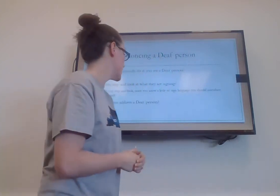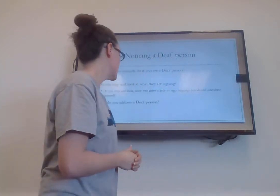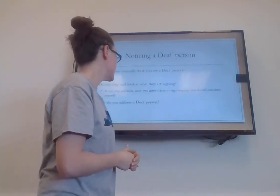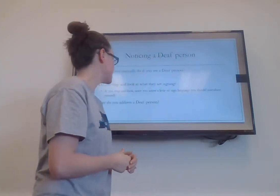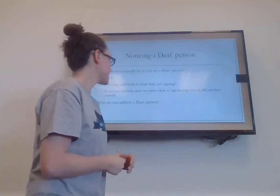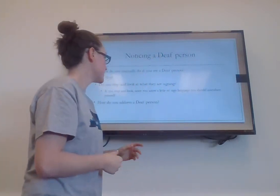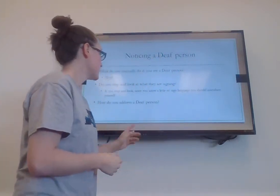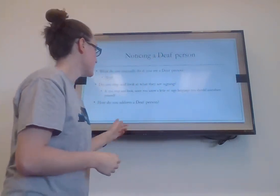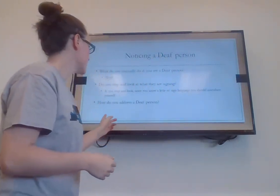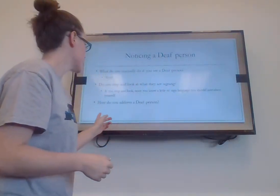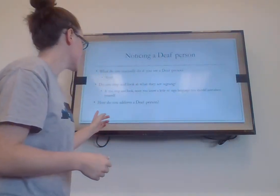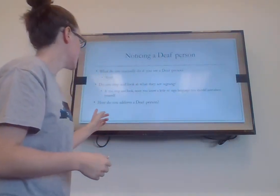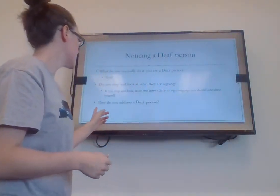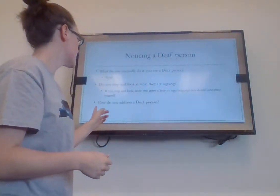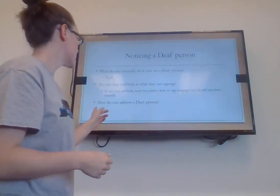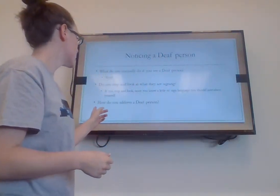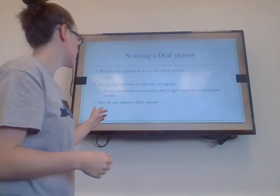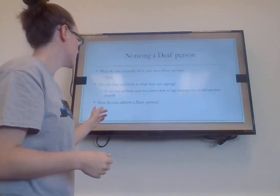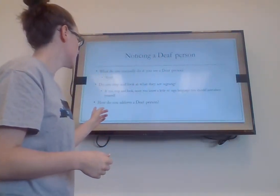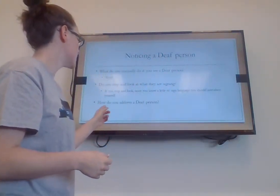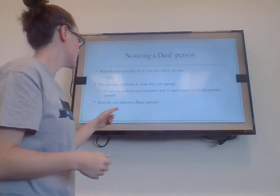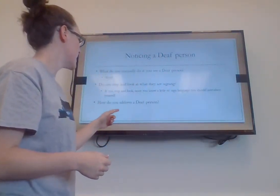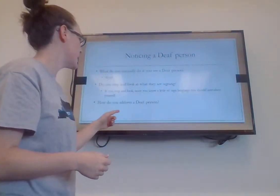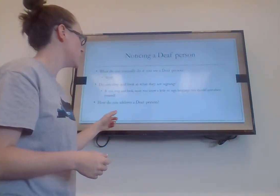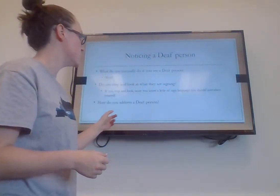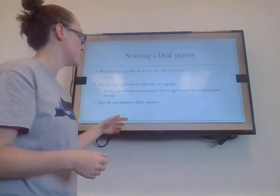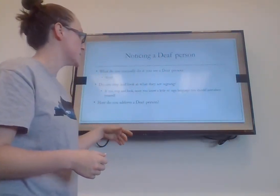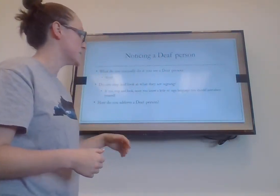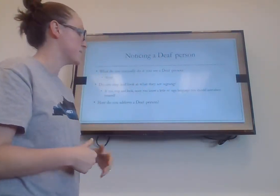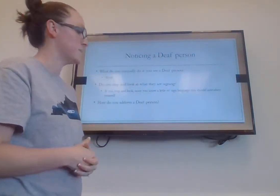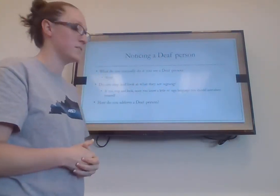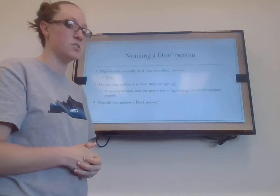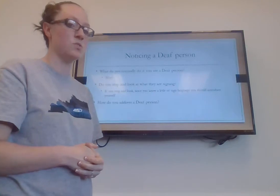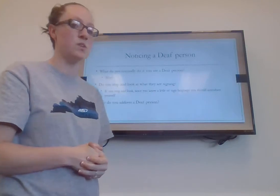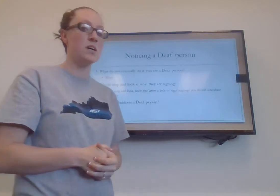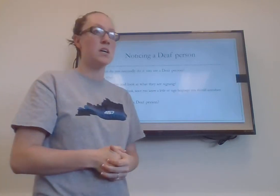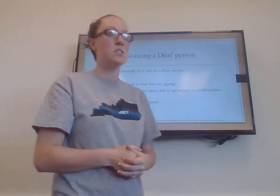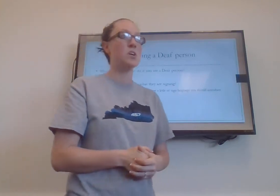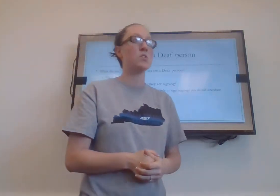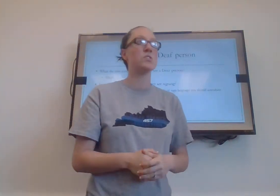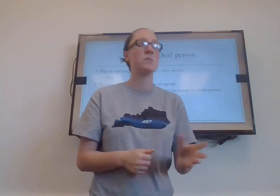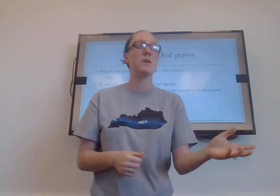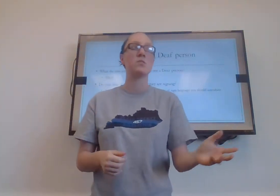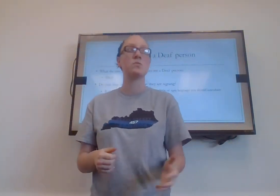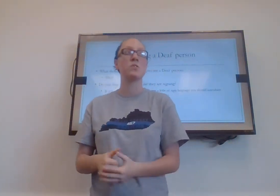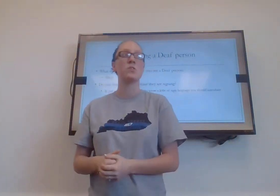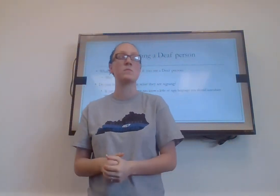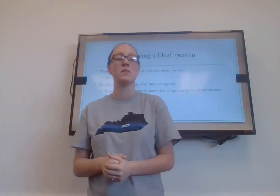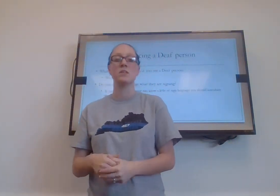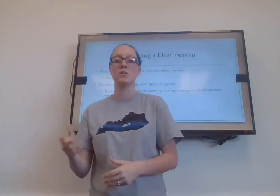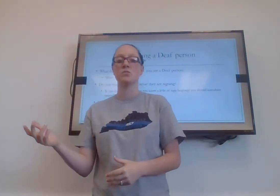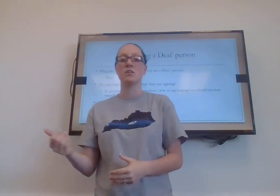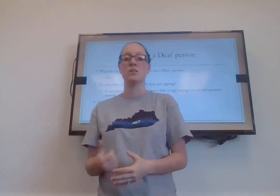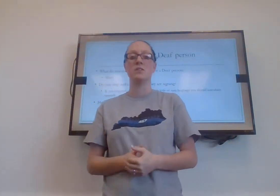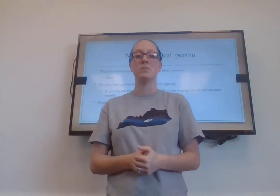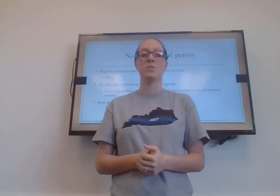So also, how do you address a deaf individual? So there's a medical term and there's a